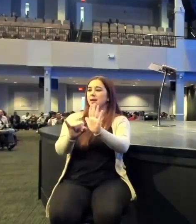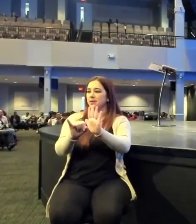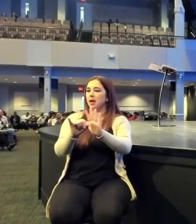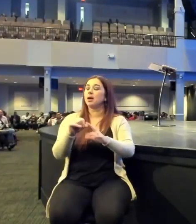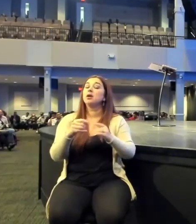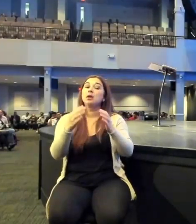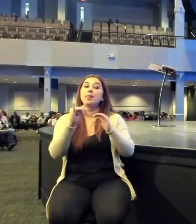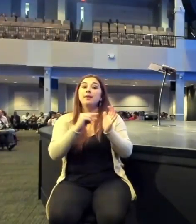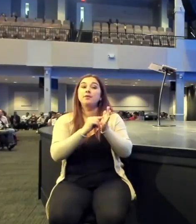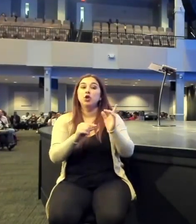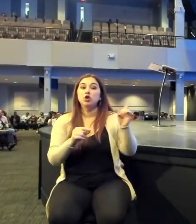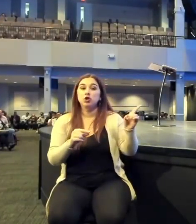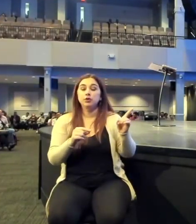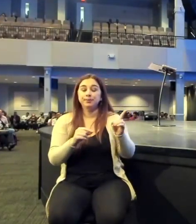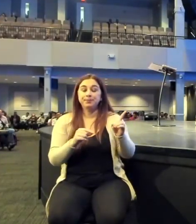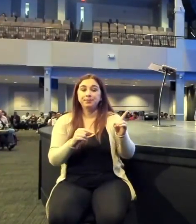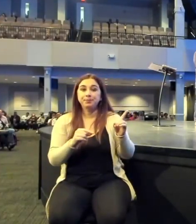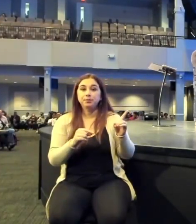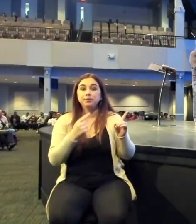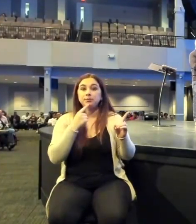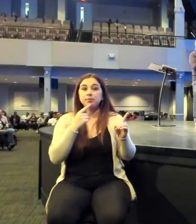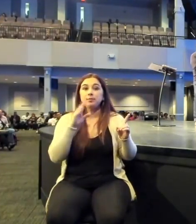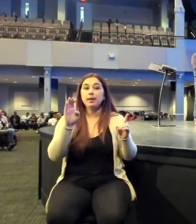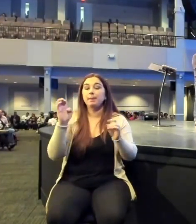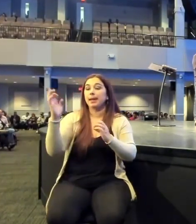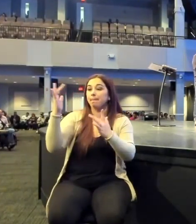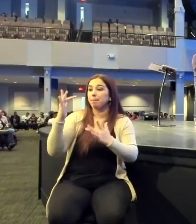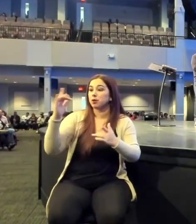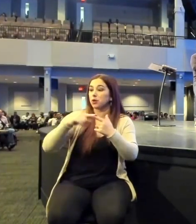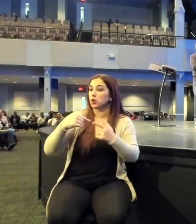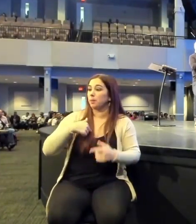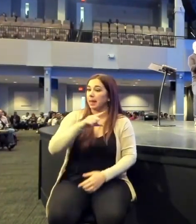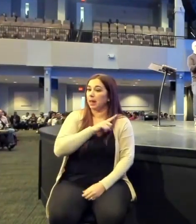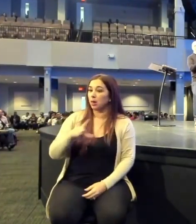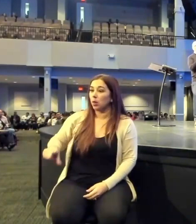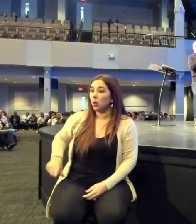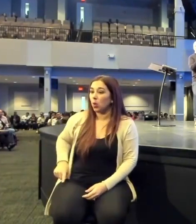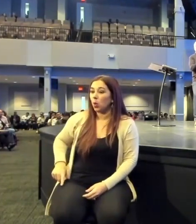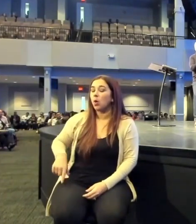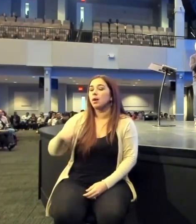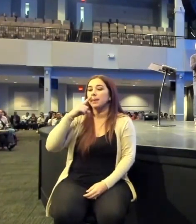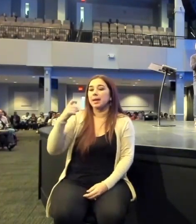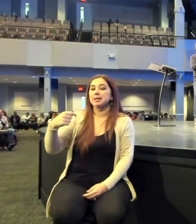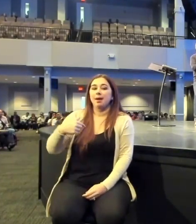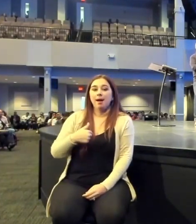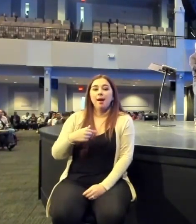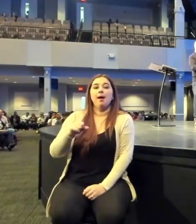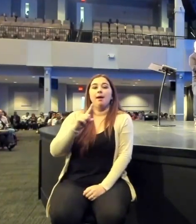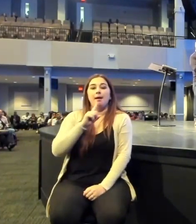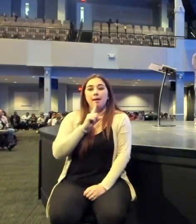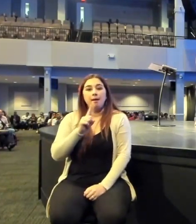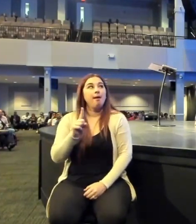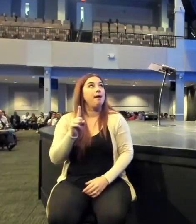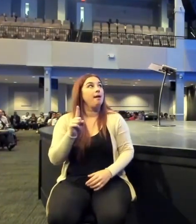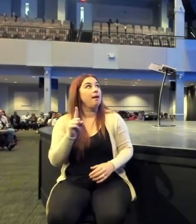in Psalm 31, be merciful to me, Lord, for I am